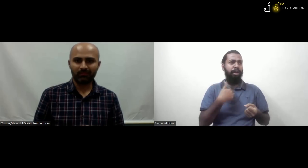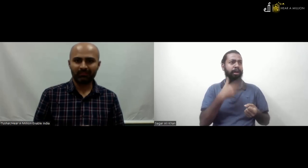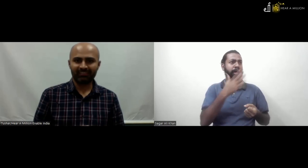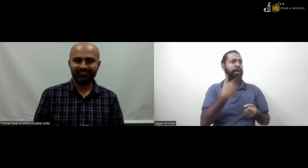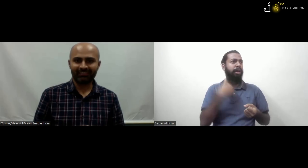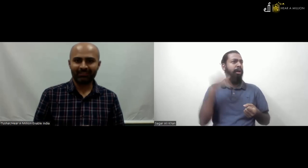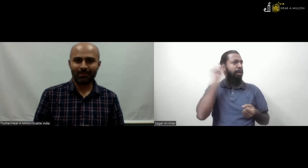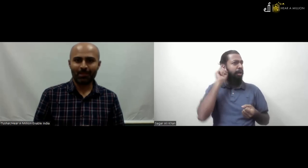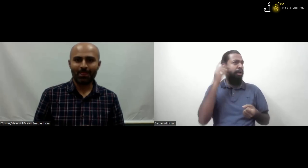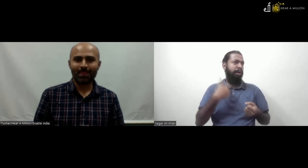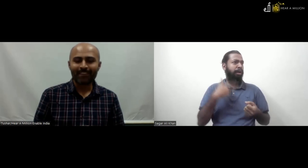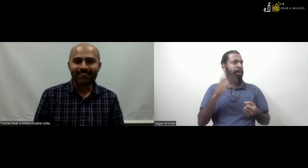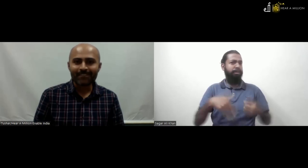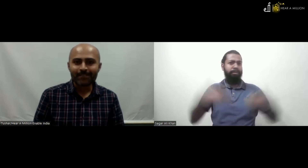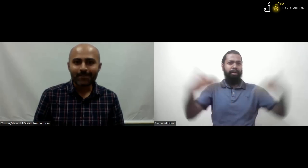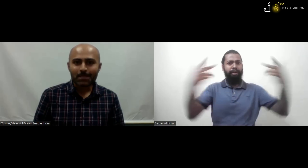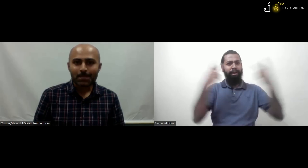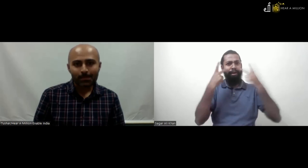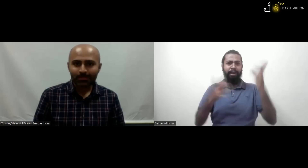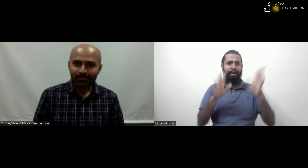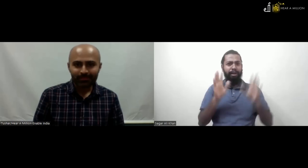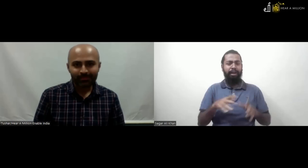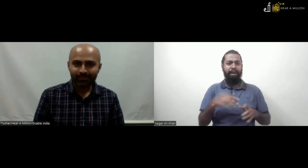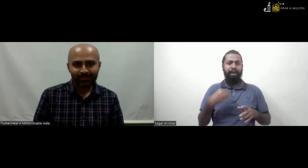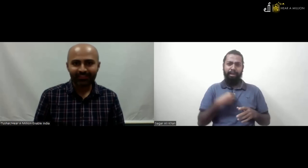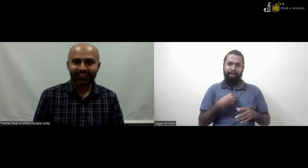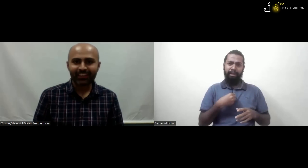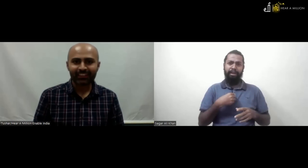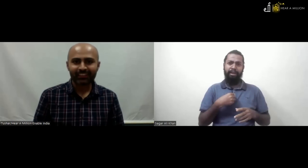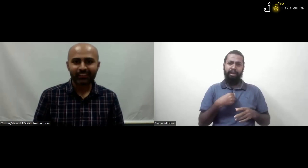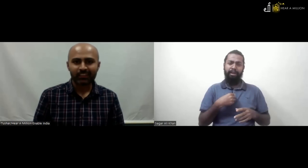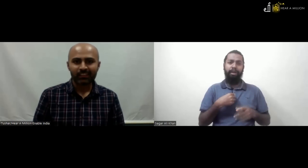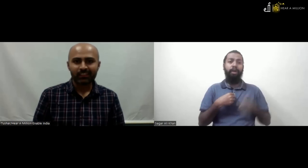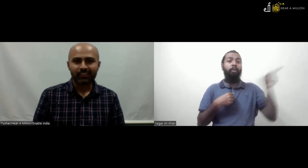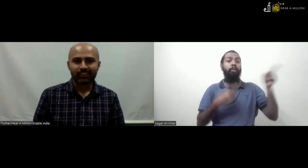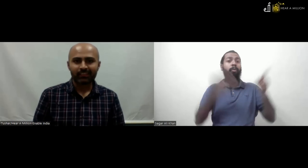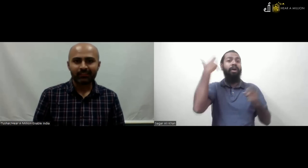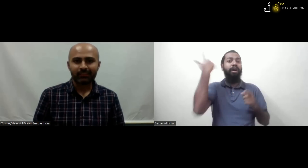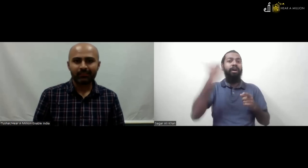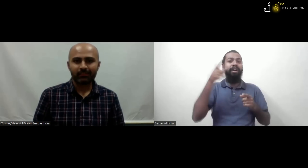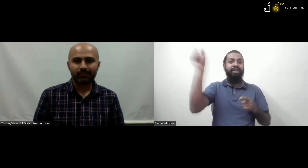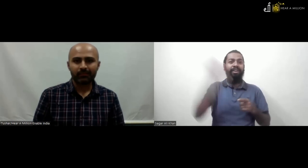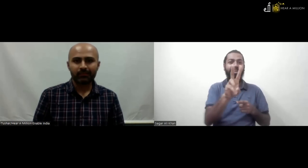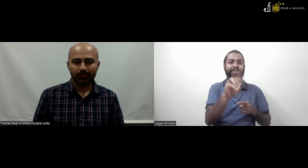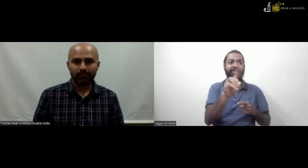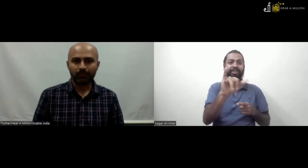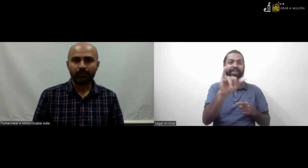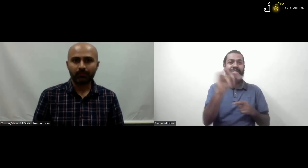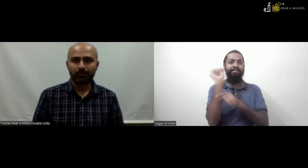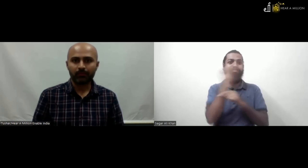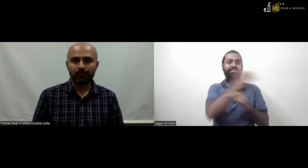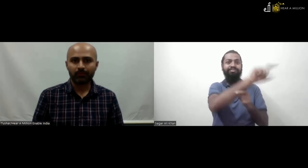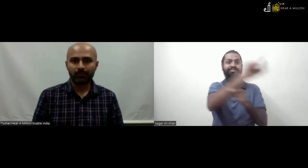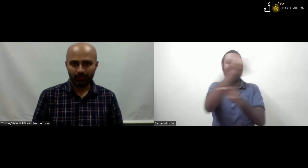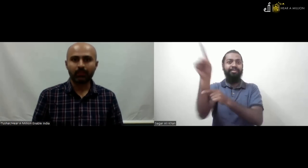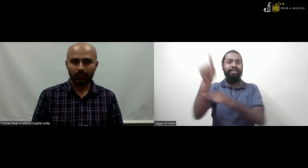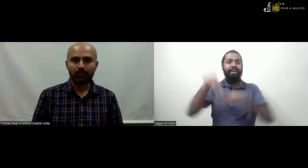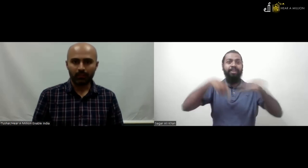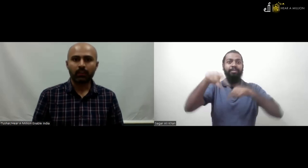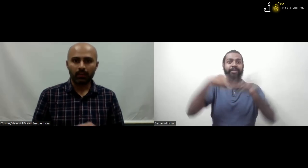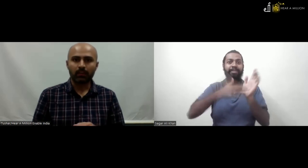license. So he asked me that you don't hear, how do you do it? But the fact is, say that I can drive irrespective of whether I can't